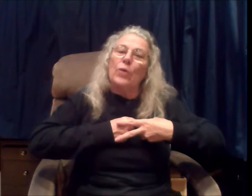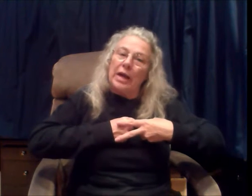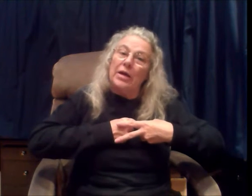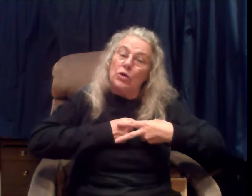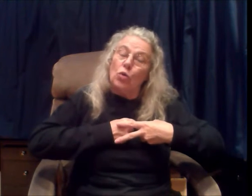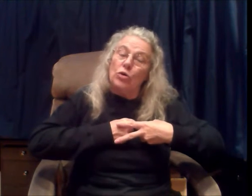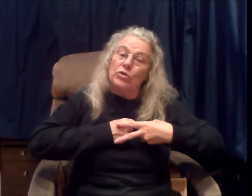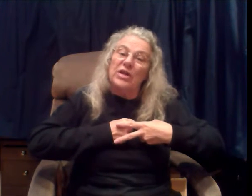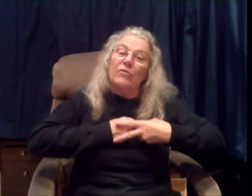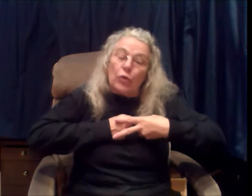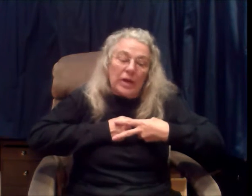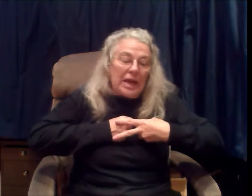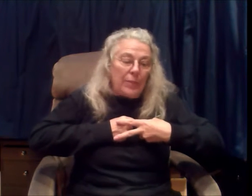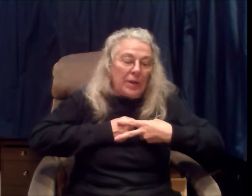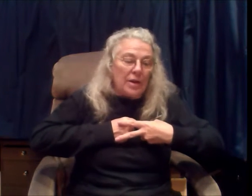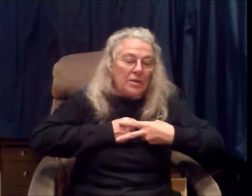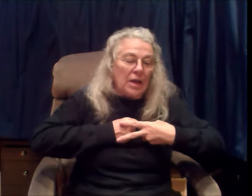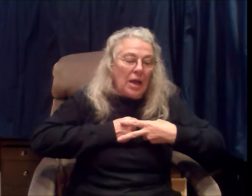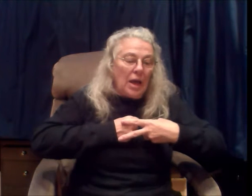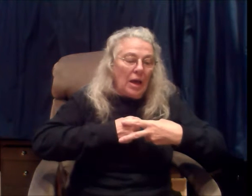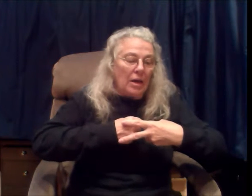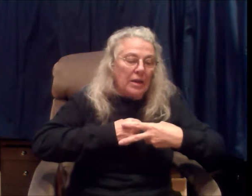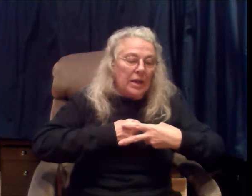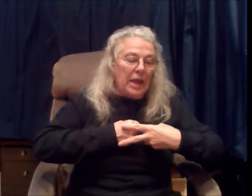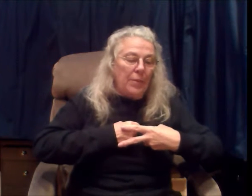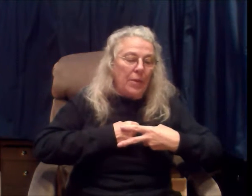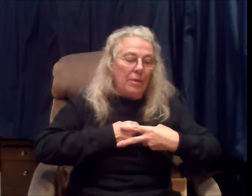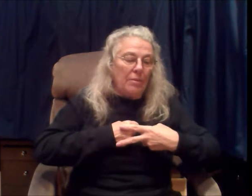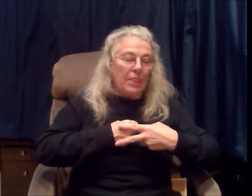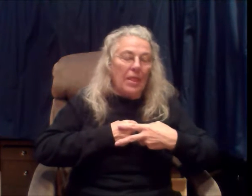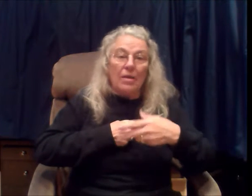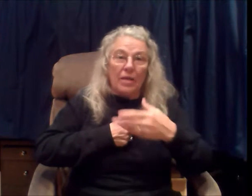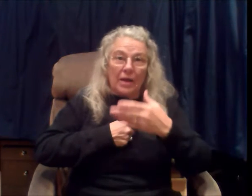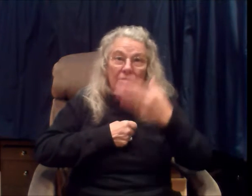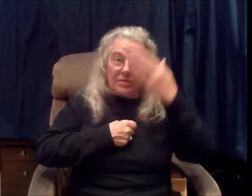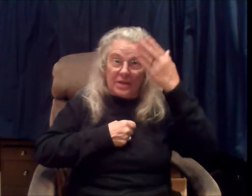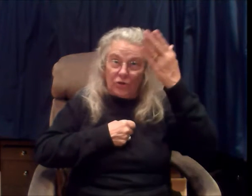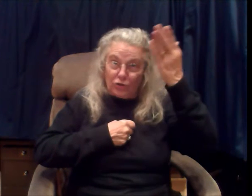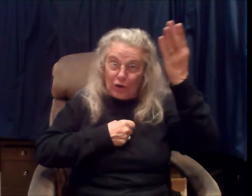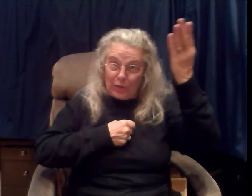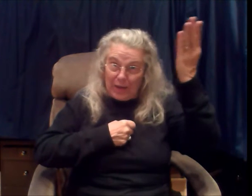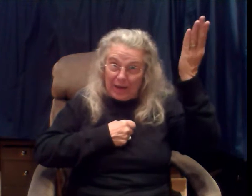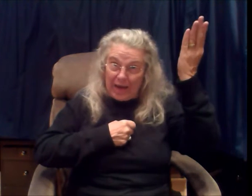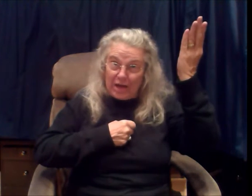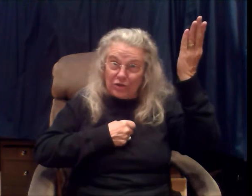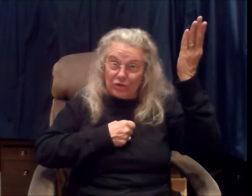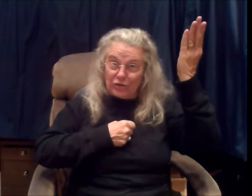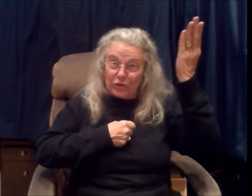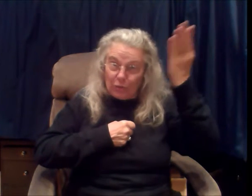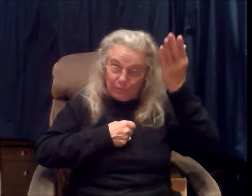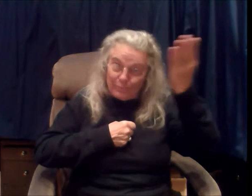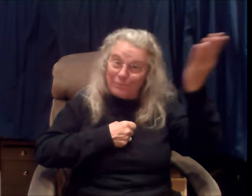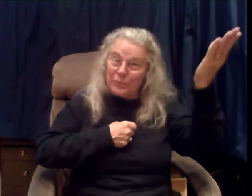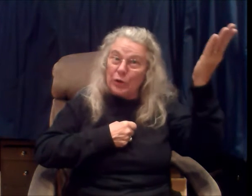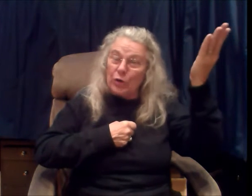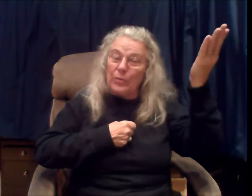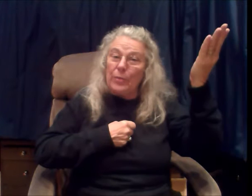bringing it toward yourself. You're keeping it. Keep. And then you're talking about angels, so you're going to be